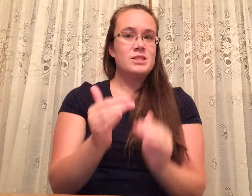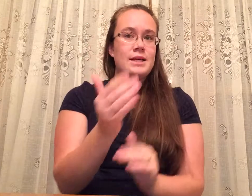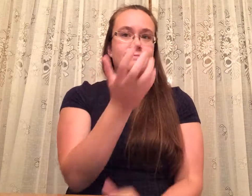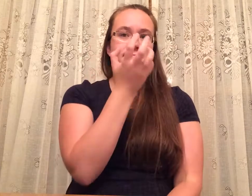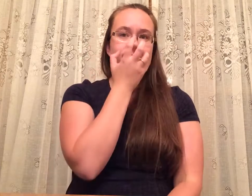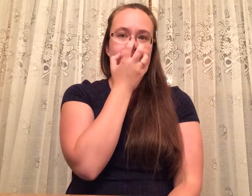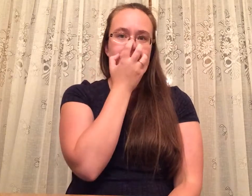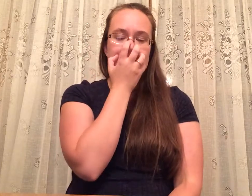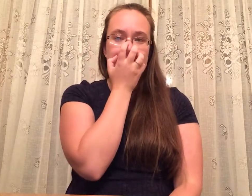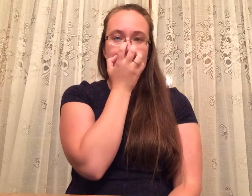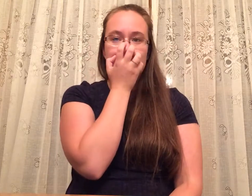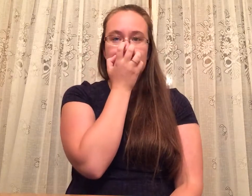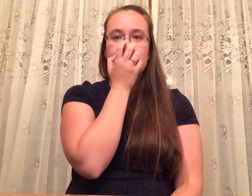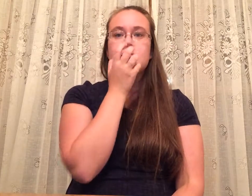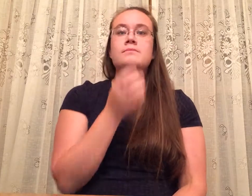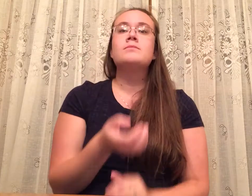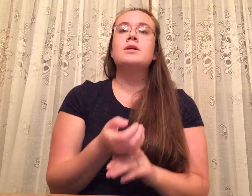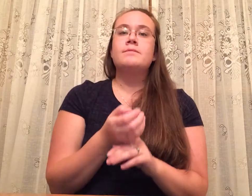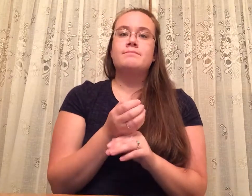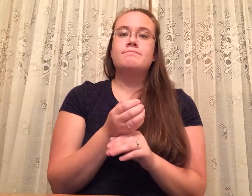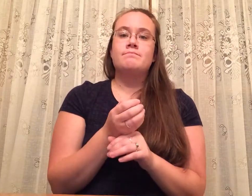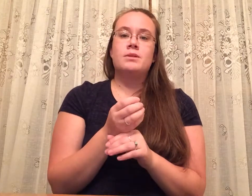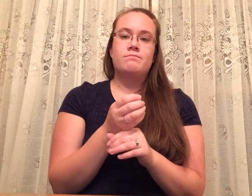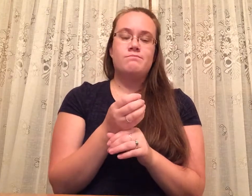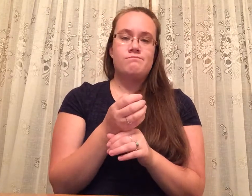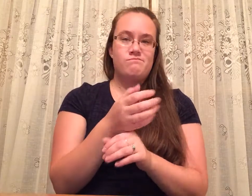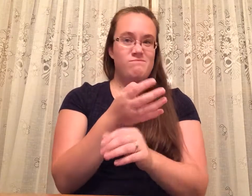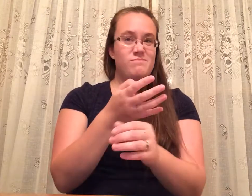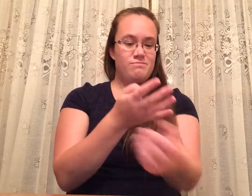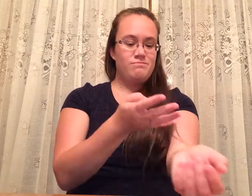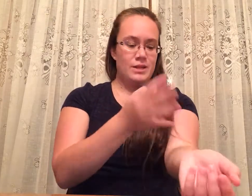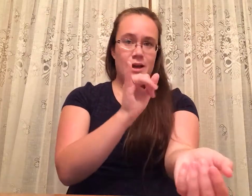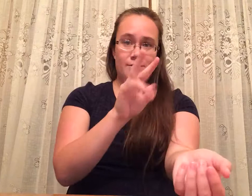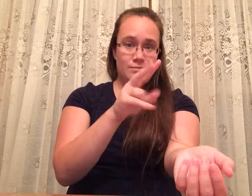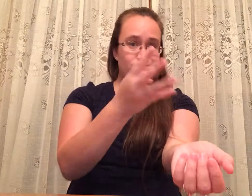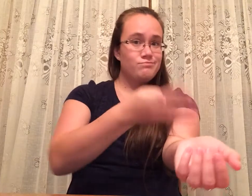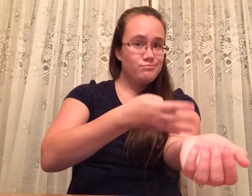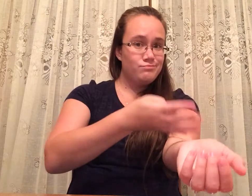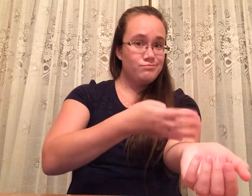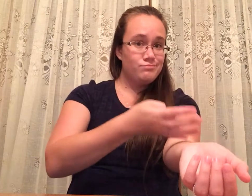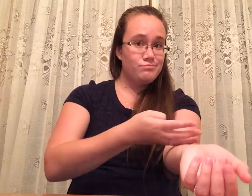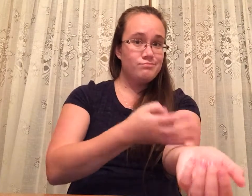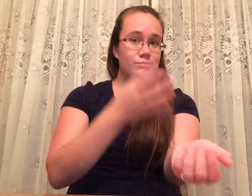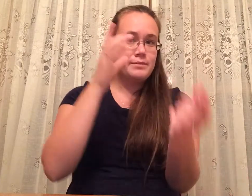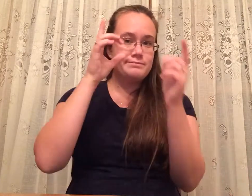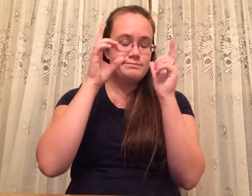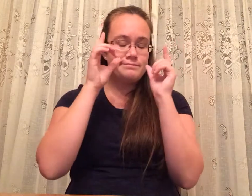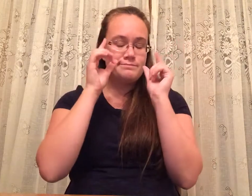be prepped. Anesthesia or sedation will be administered intravenously by a registered nurse or a certified